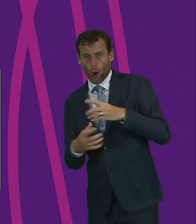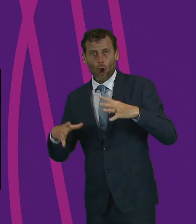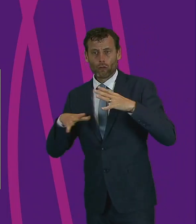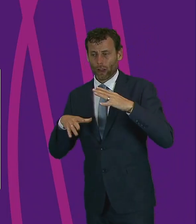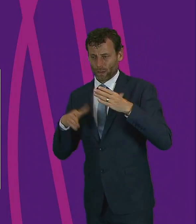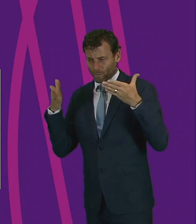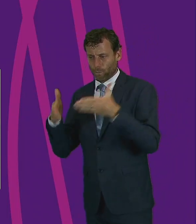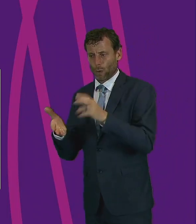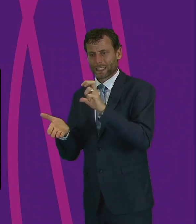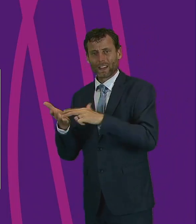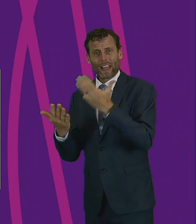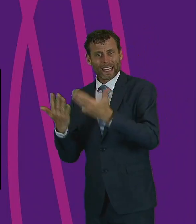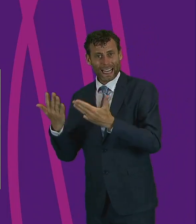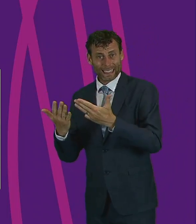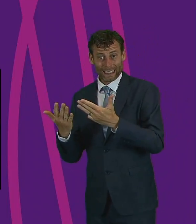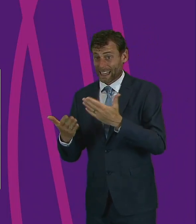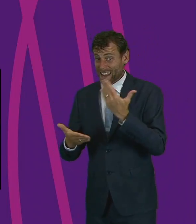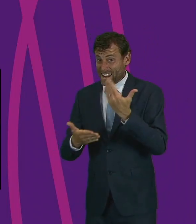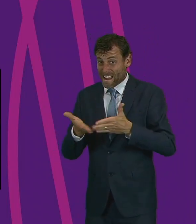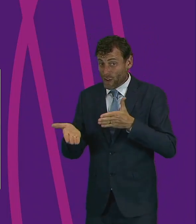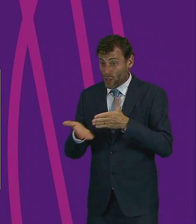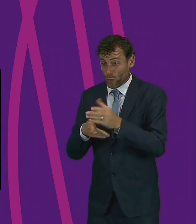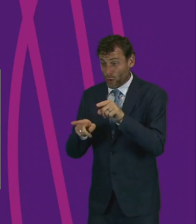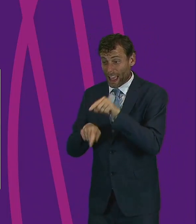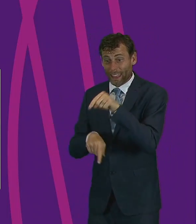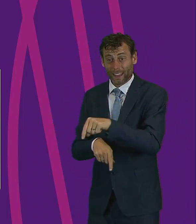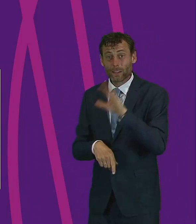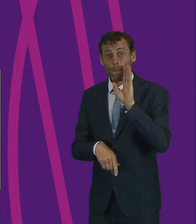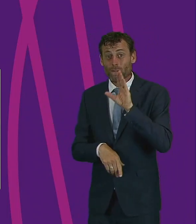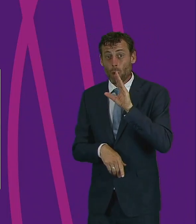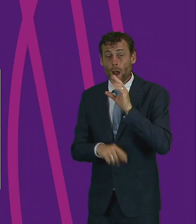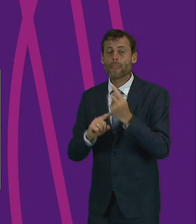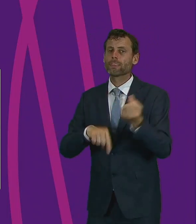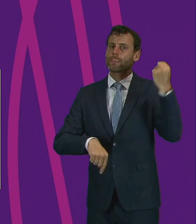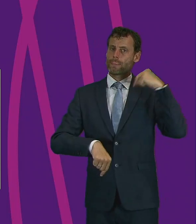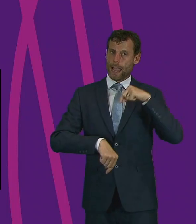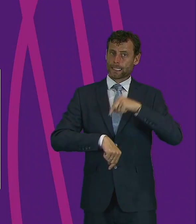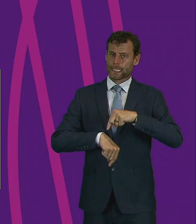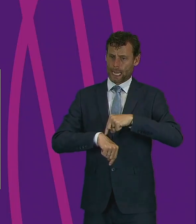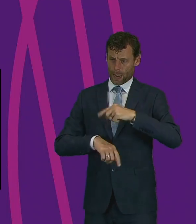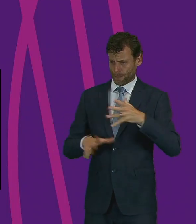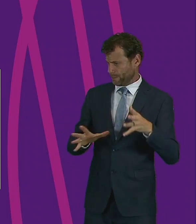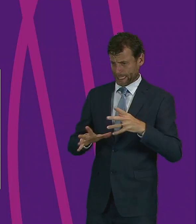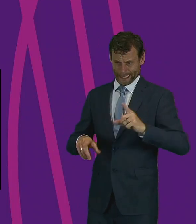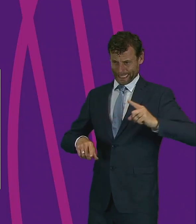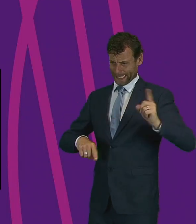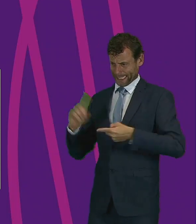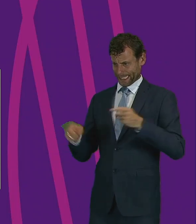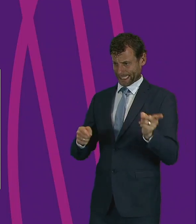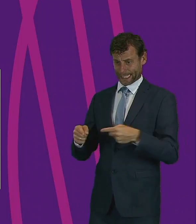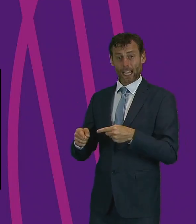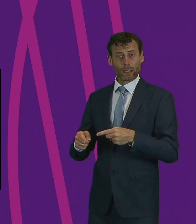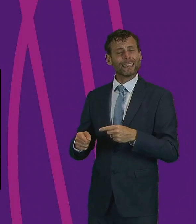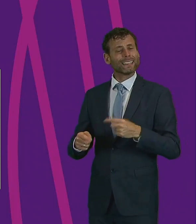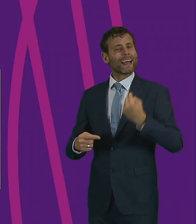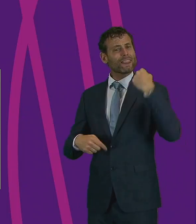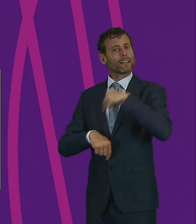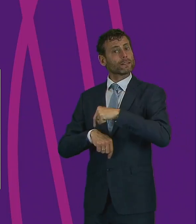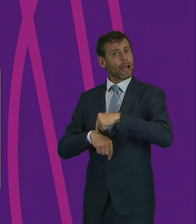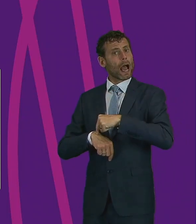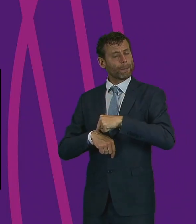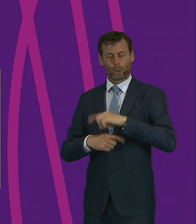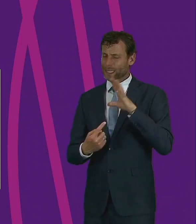In such an unprecedented time, it was only right that steps were taken at the start of this crisis to make sure the